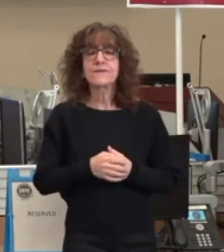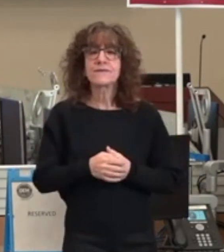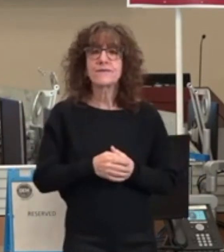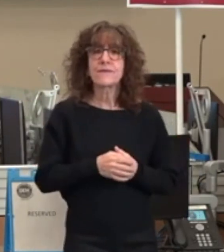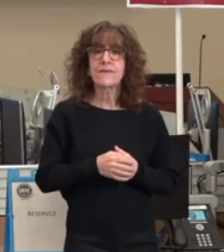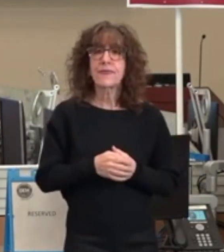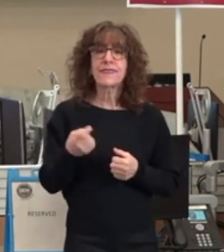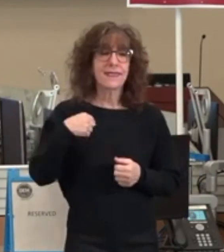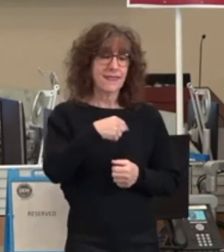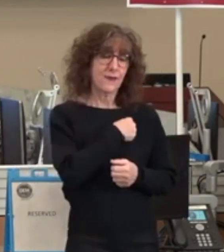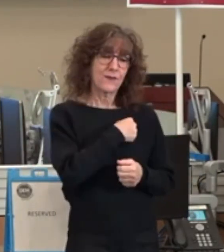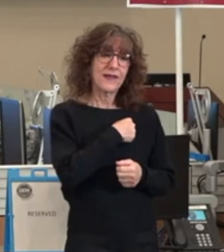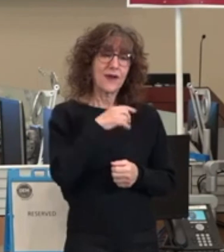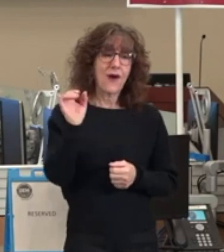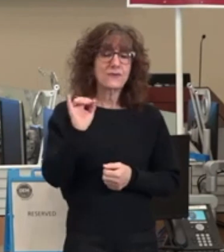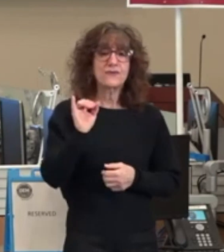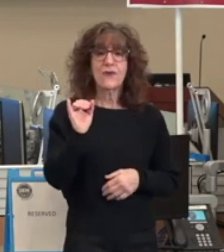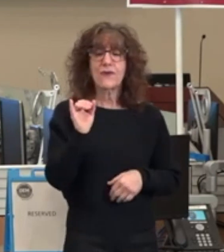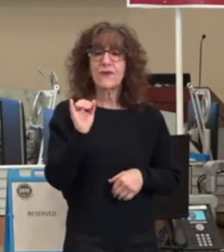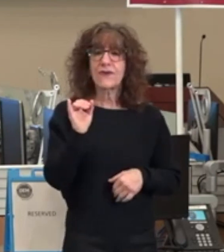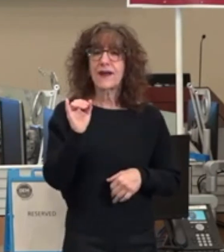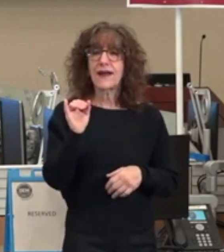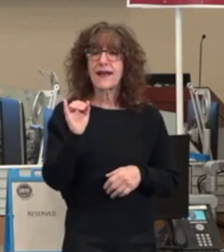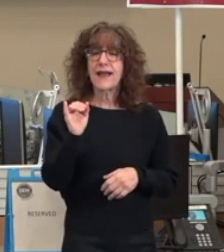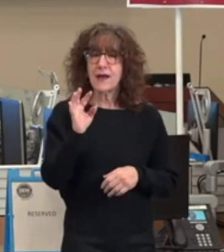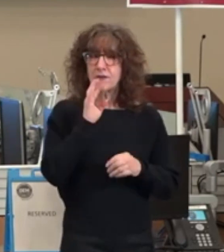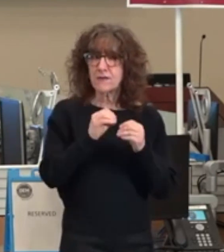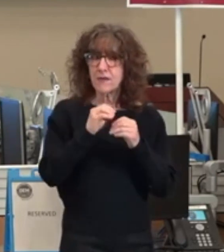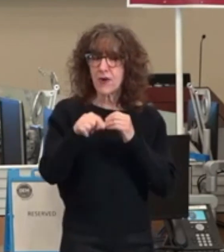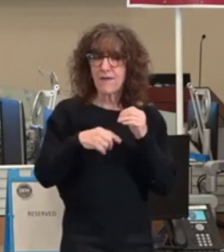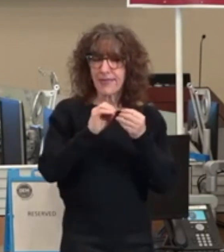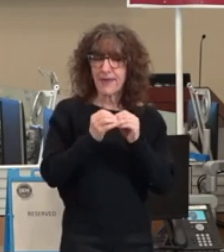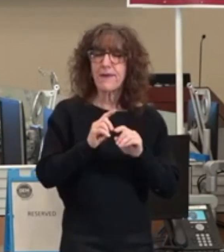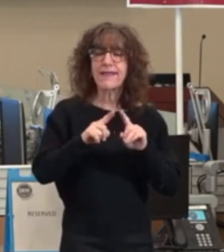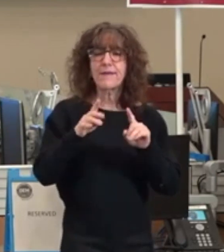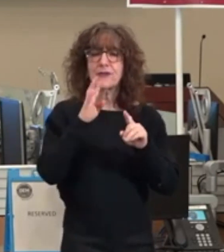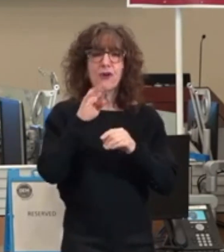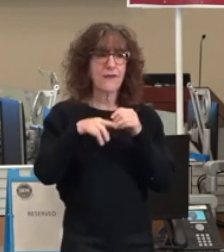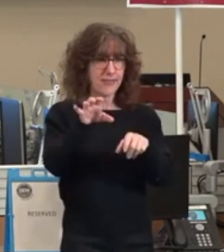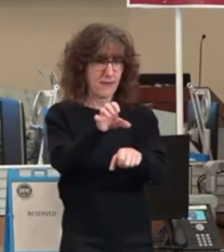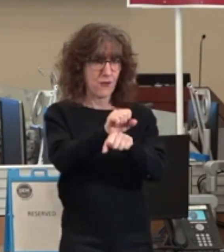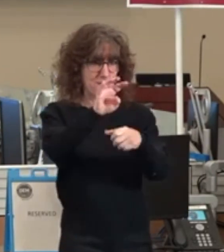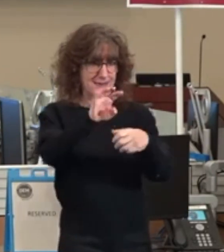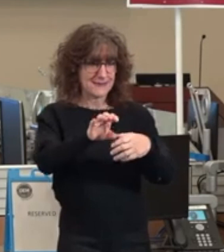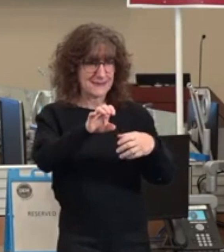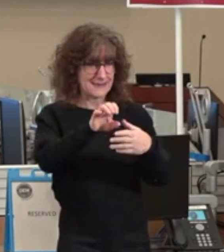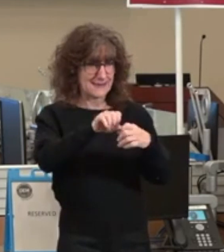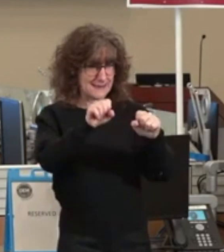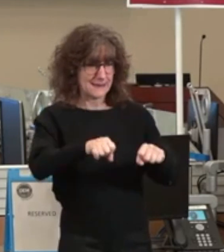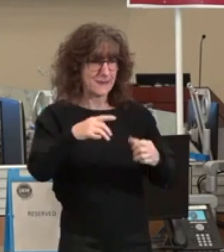us. And we have also, and I'm going to talk more about the numbers, but let me tell you about our appointment system. We have spoken a